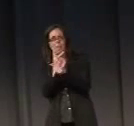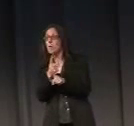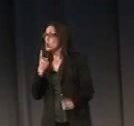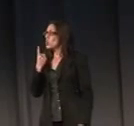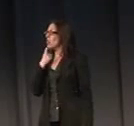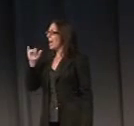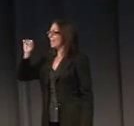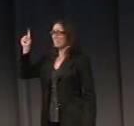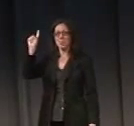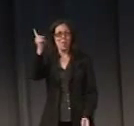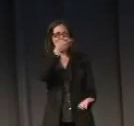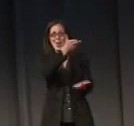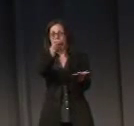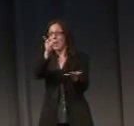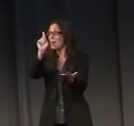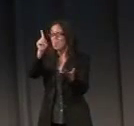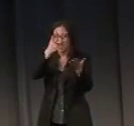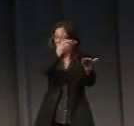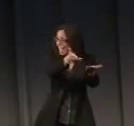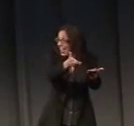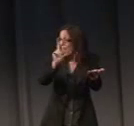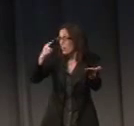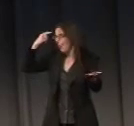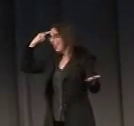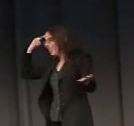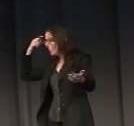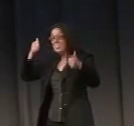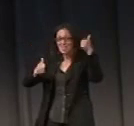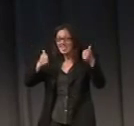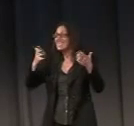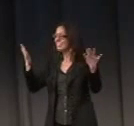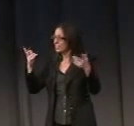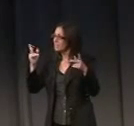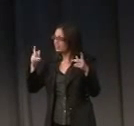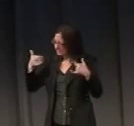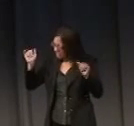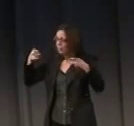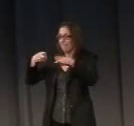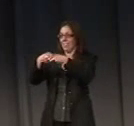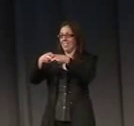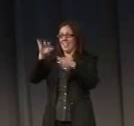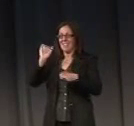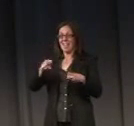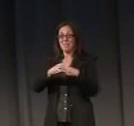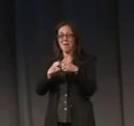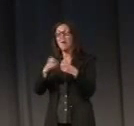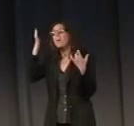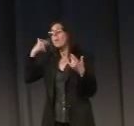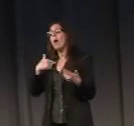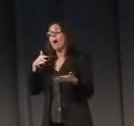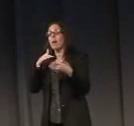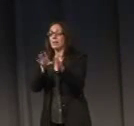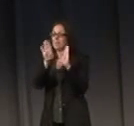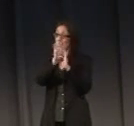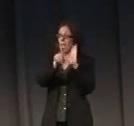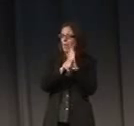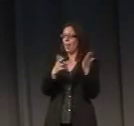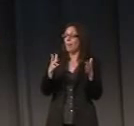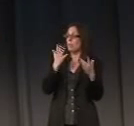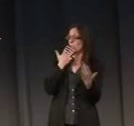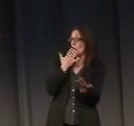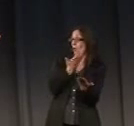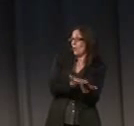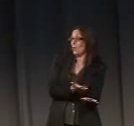here. OK, so that's the sort of background about why I study color, because it's a really fabulous system for understanding how